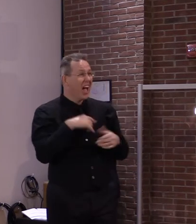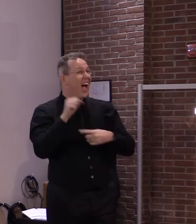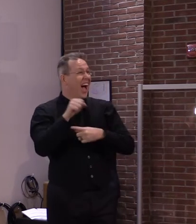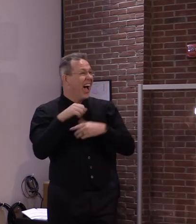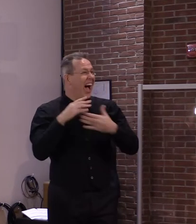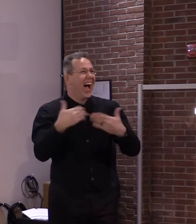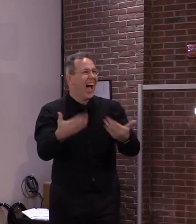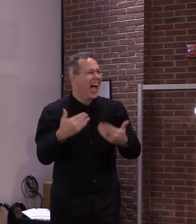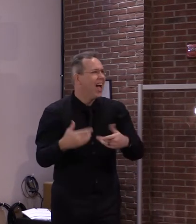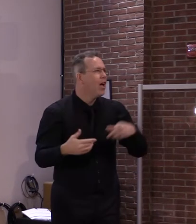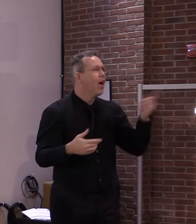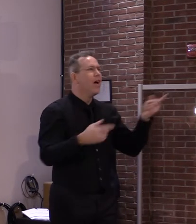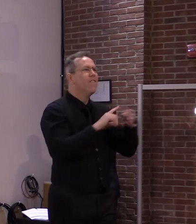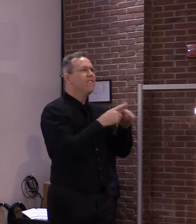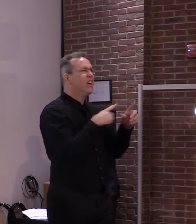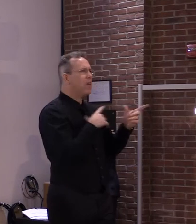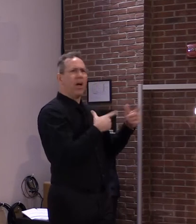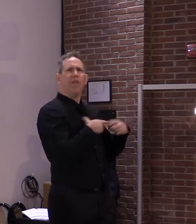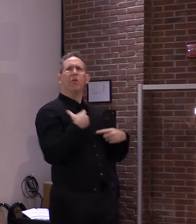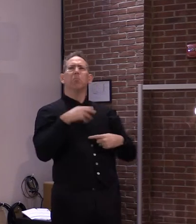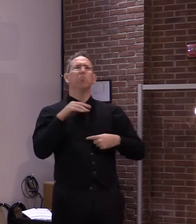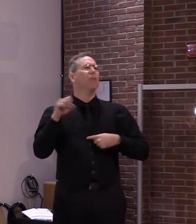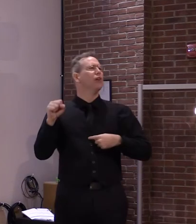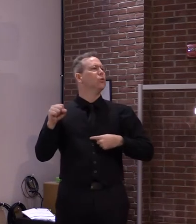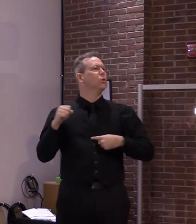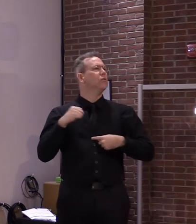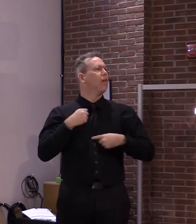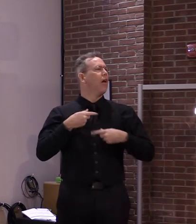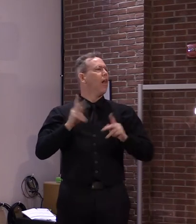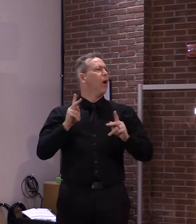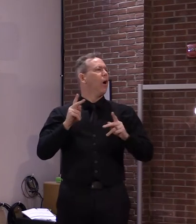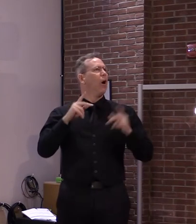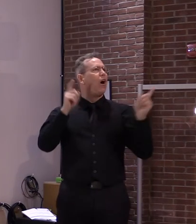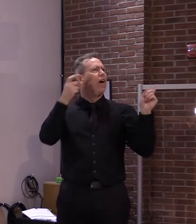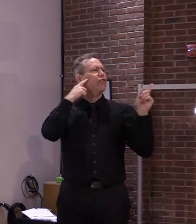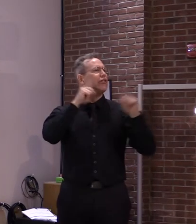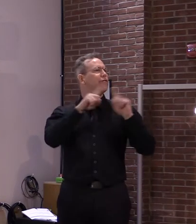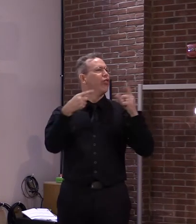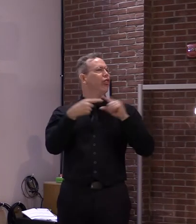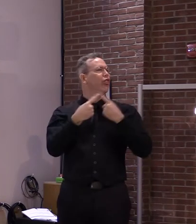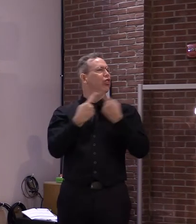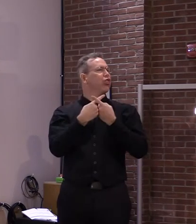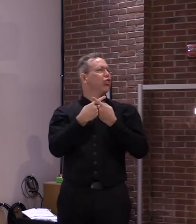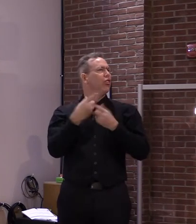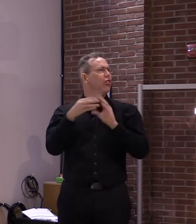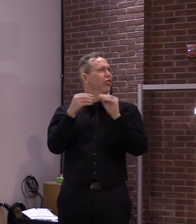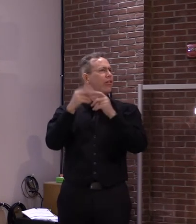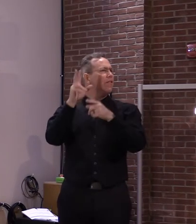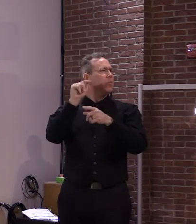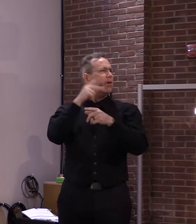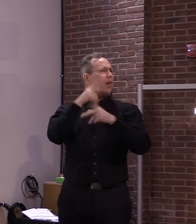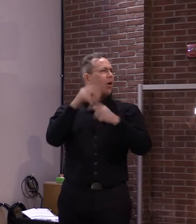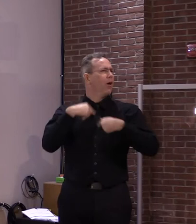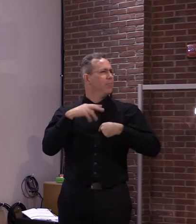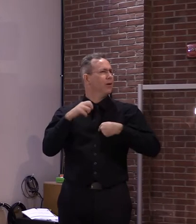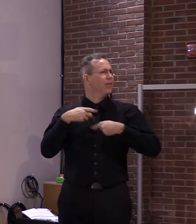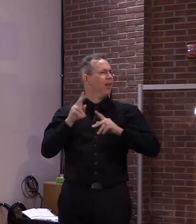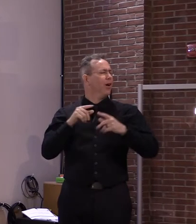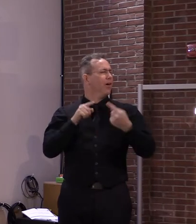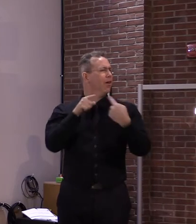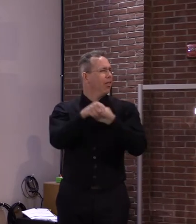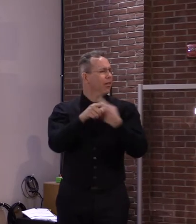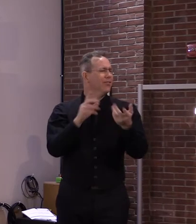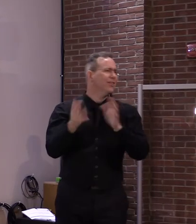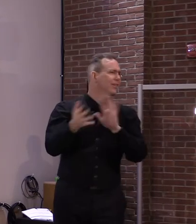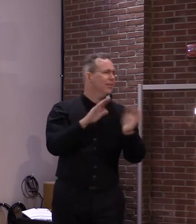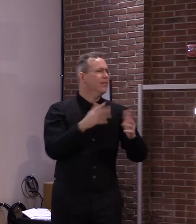in massachusetts decided to do in another it just wouldn't work very well so we need to to come together and i know